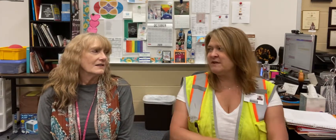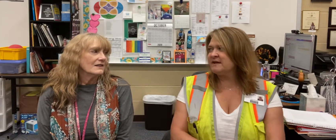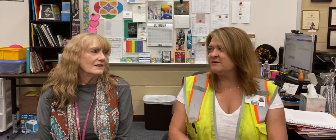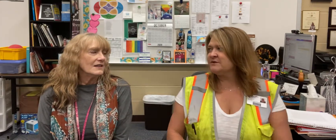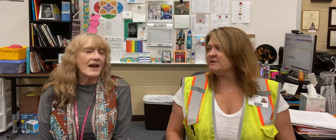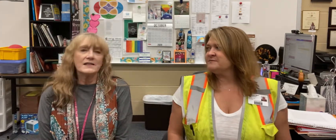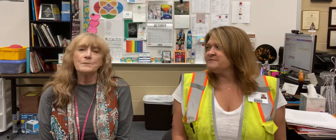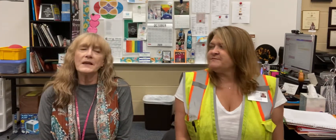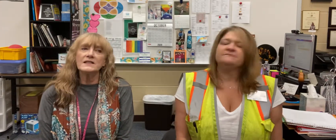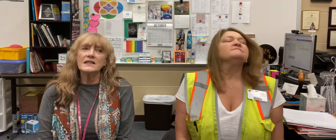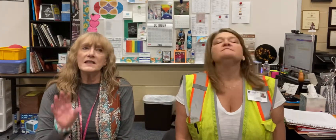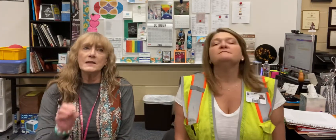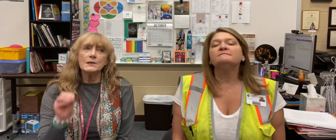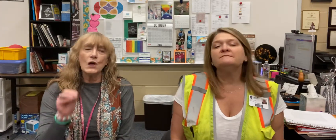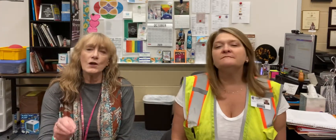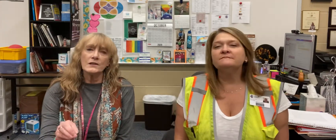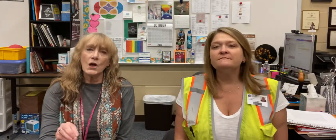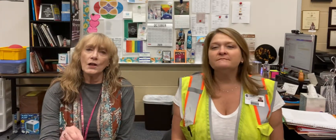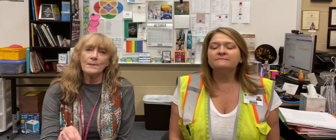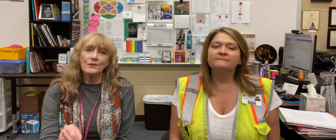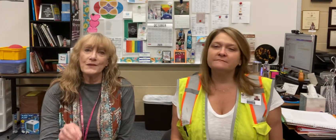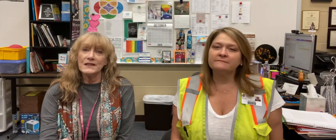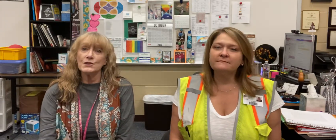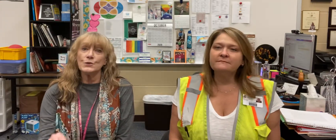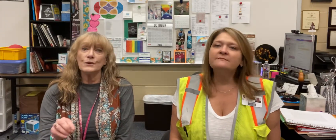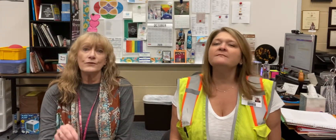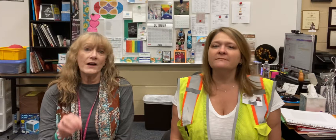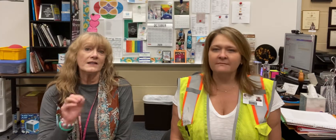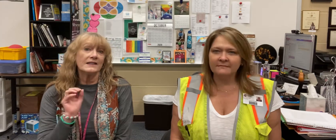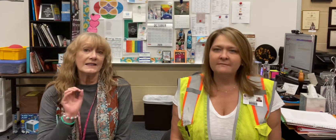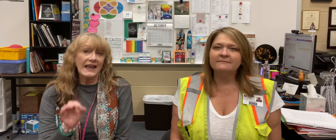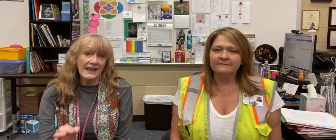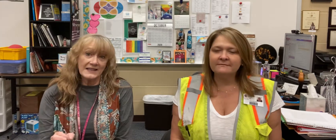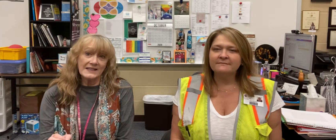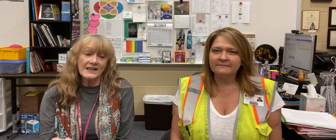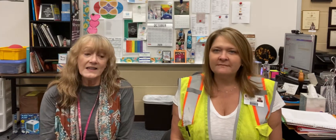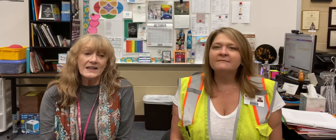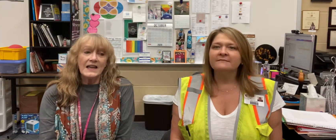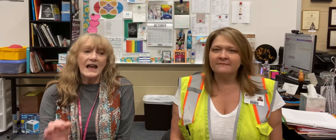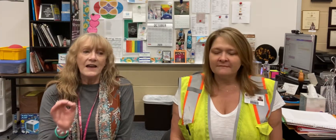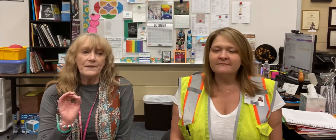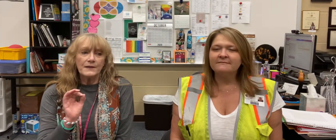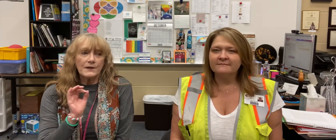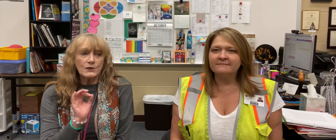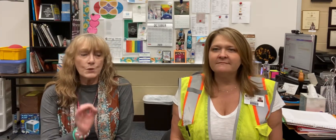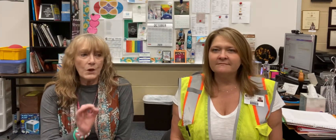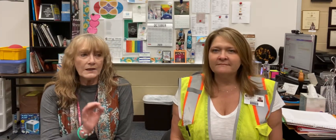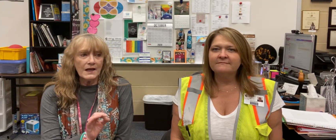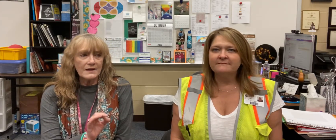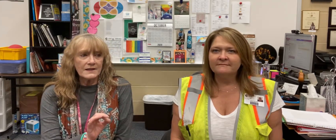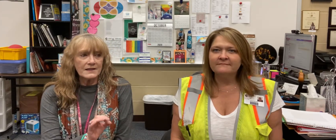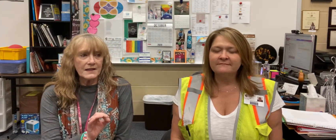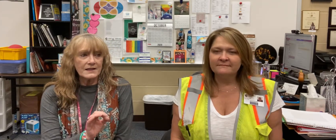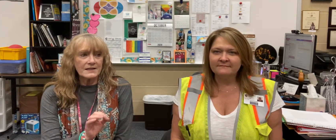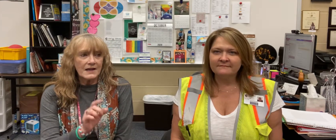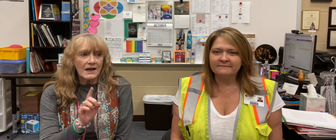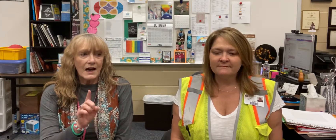encounter. Yes, because this song is all about the things you will find in Canada. And then there's one line that says, I